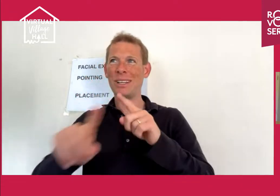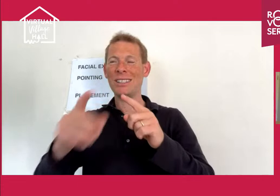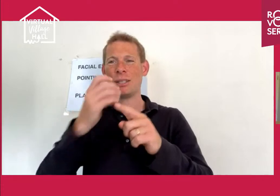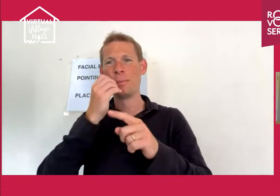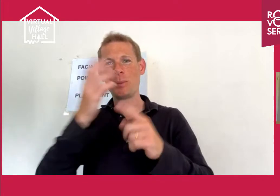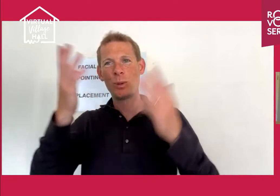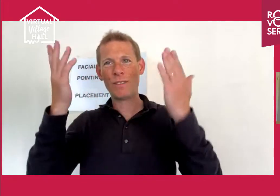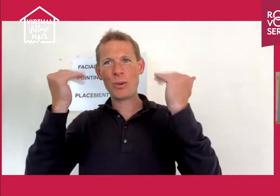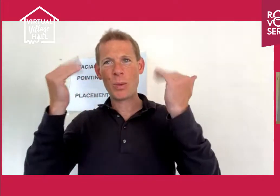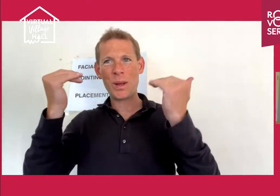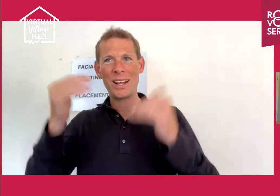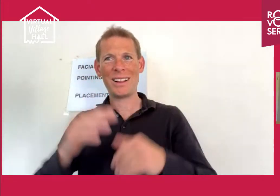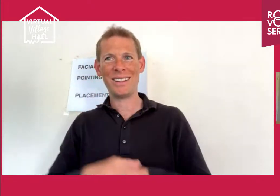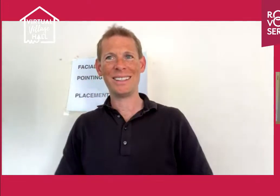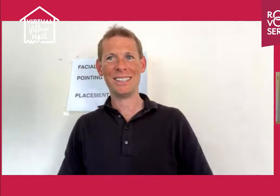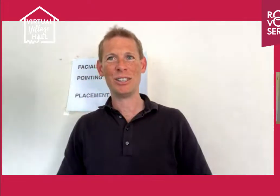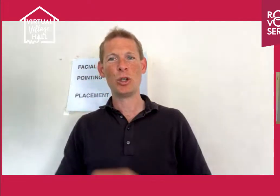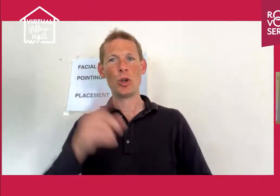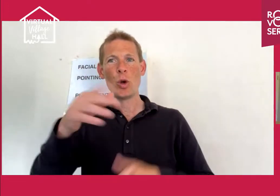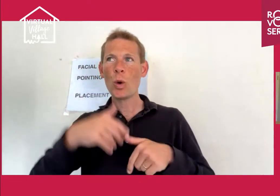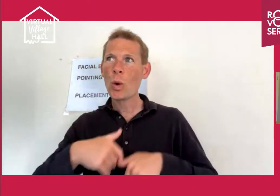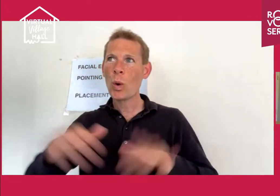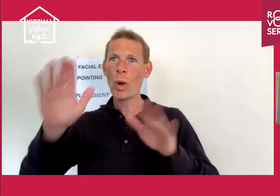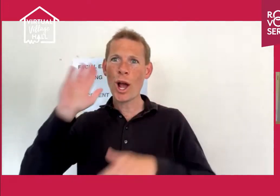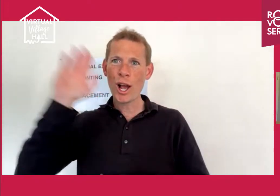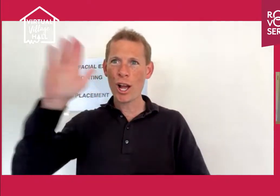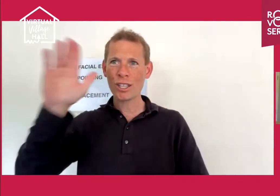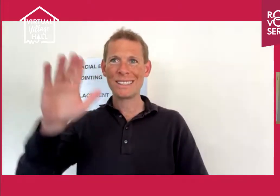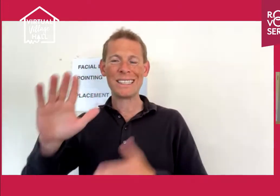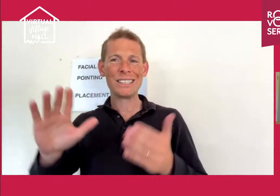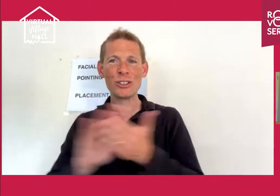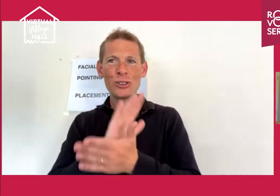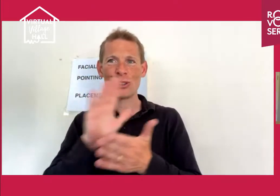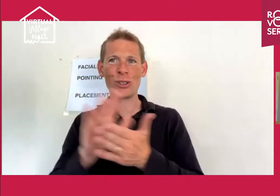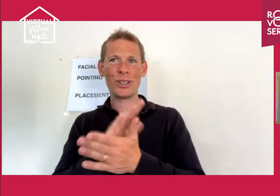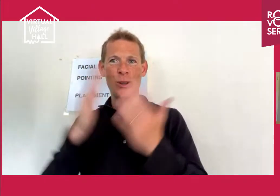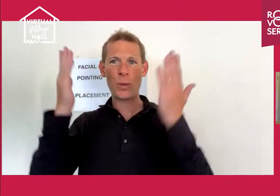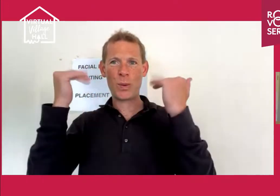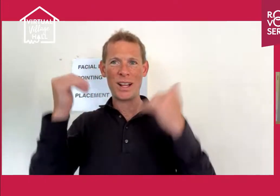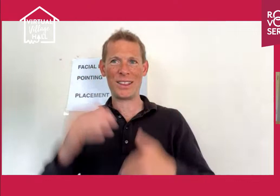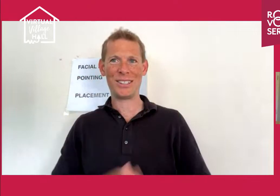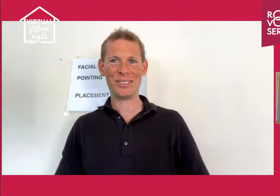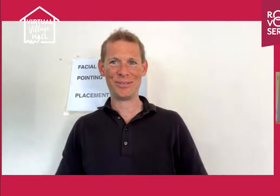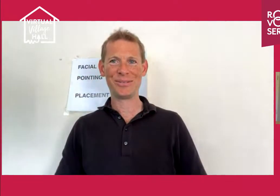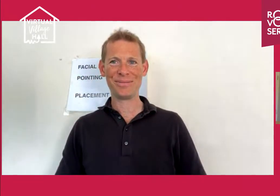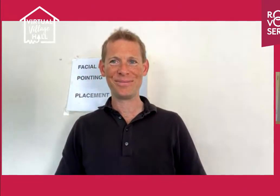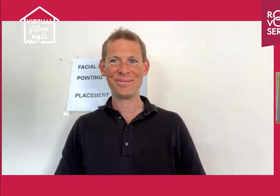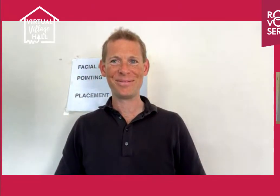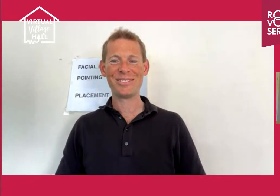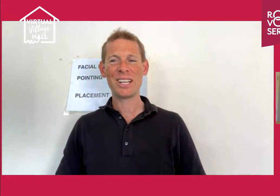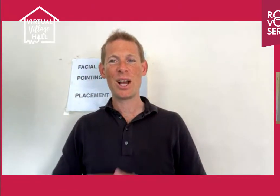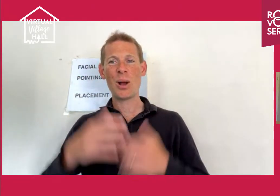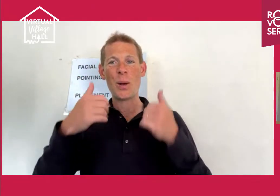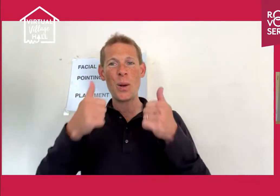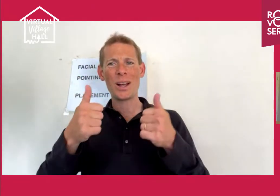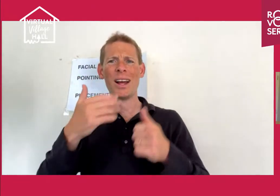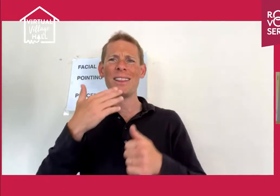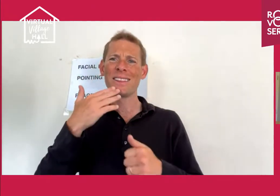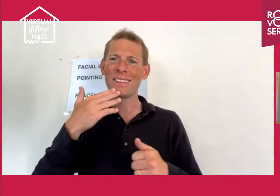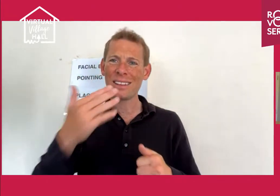Okay, so I'm not going to keep you too much longer. It's a beautiful day, so let's just everybody go outside and enjoy the weather if you can, and we'll wrap the session